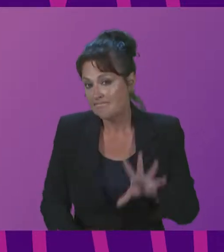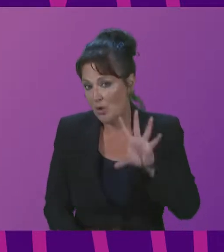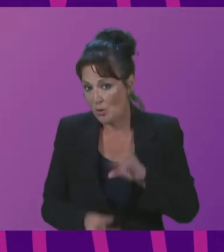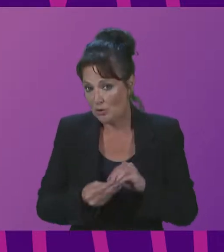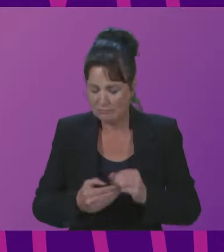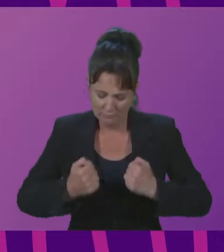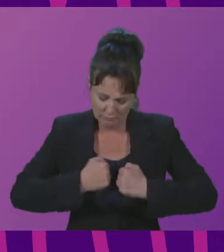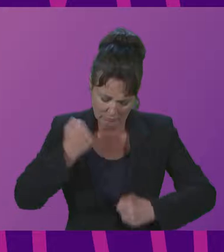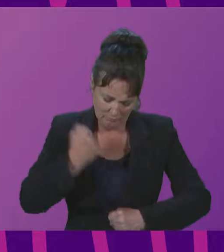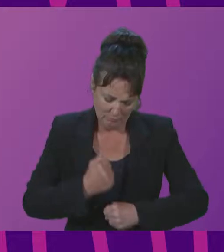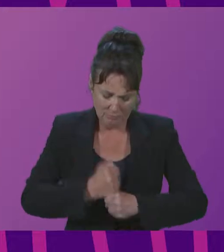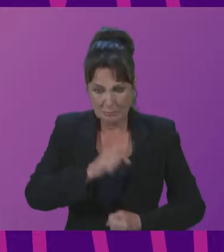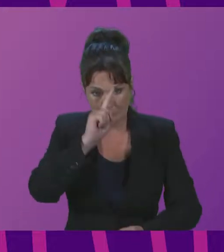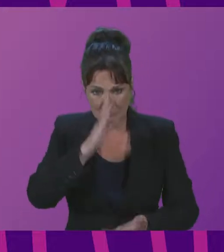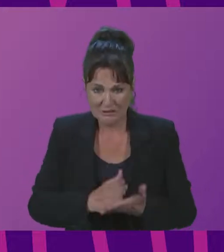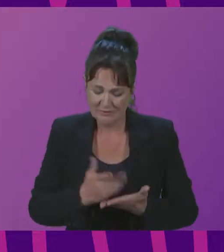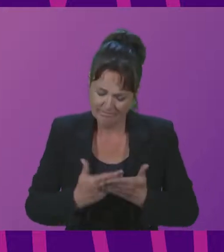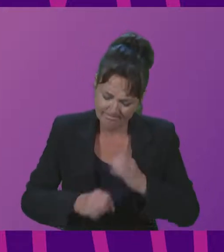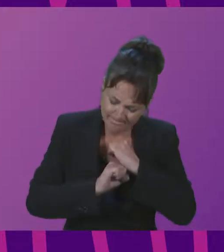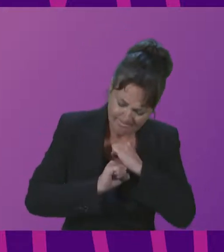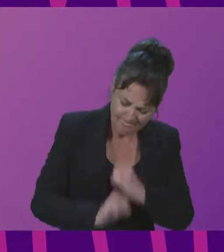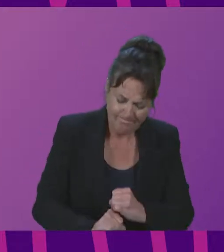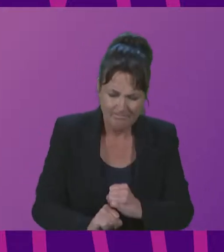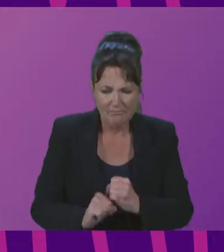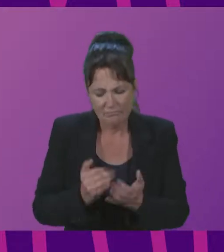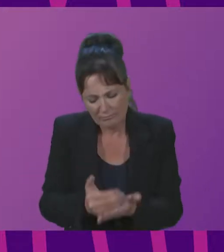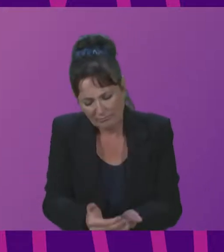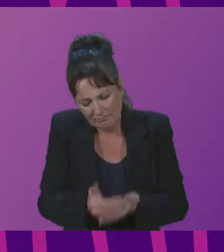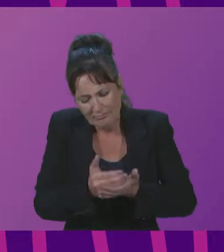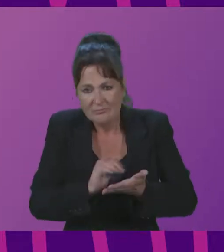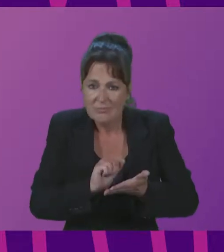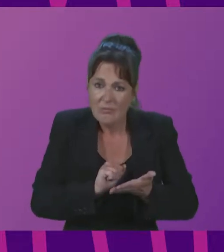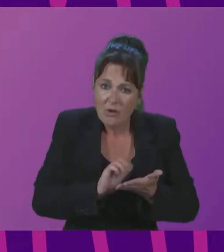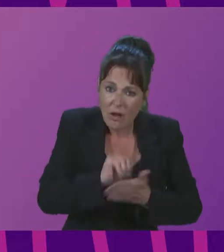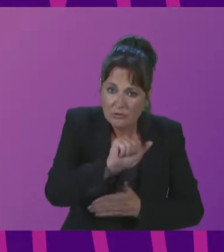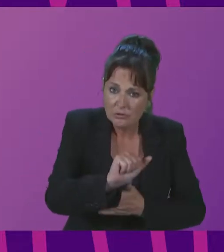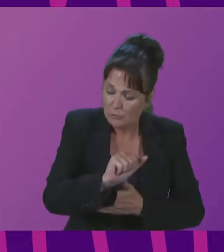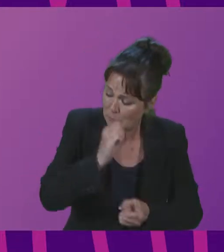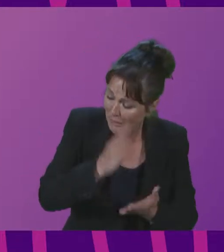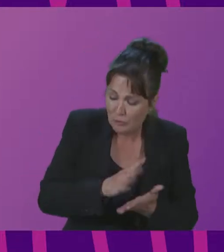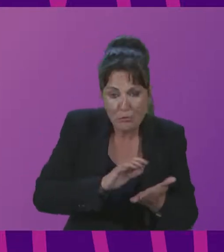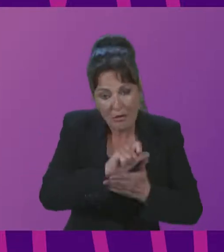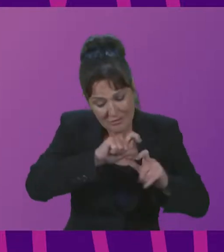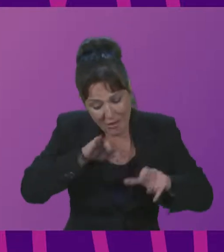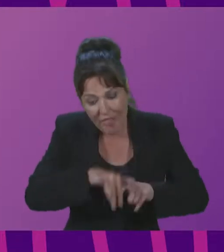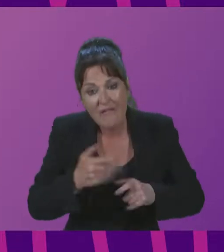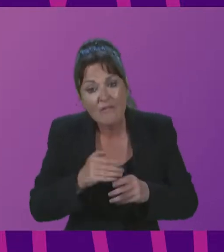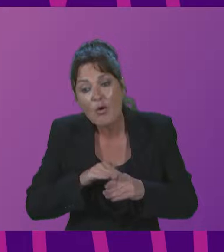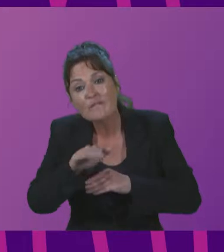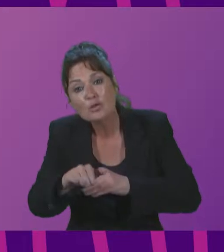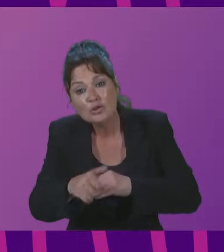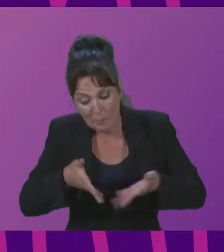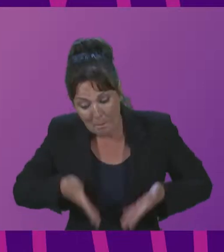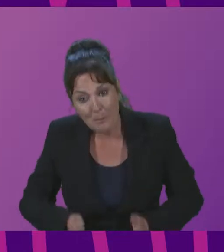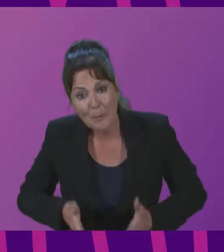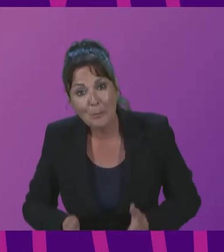government affirms its commitment to preserve culture for the future generation. Therefore, we plan